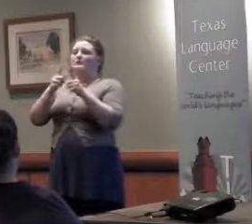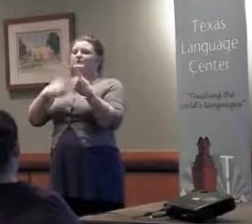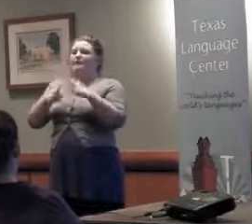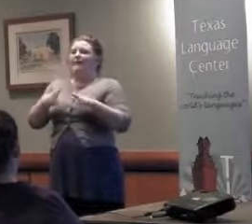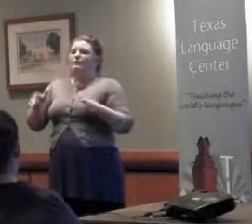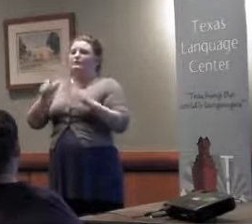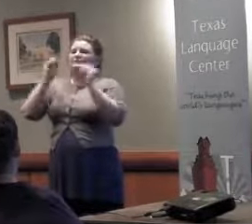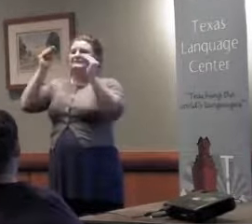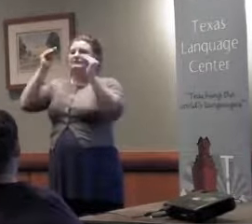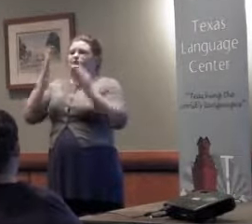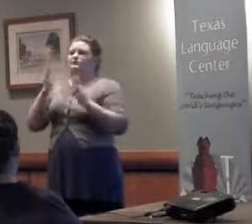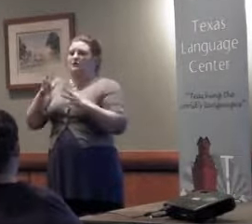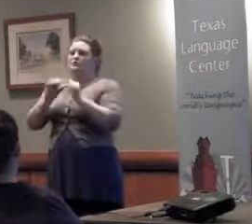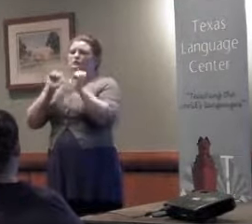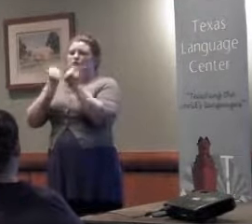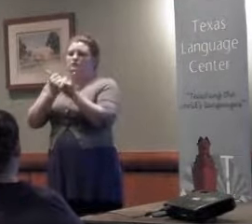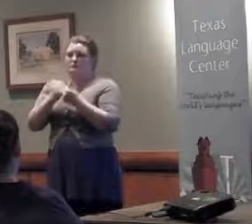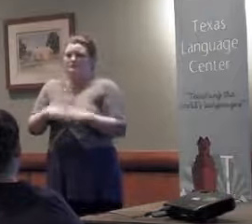Teachers Association.